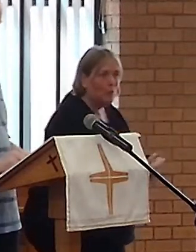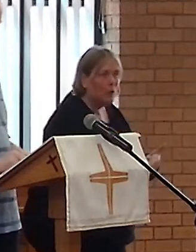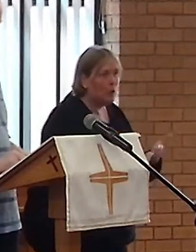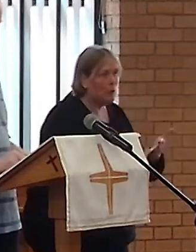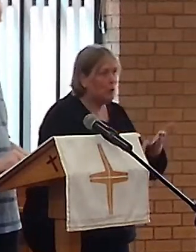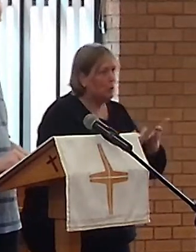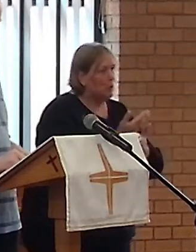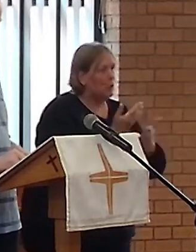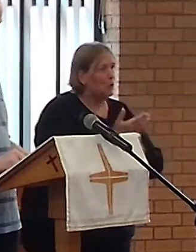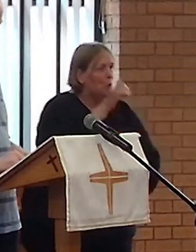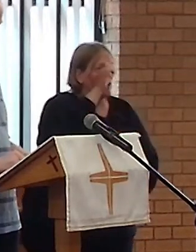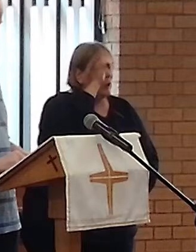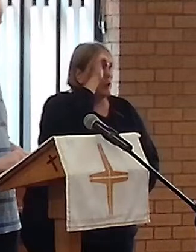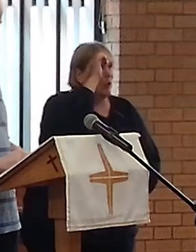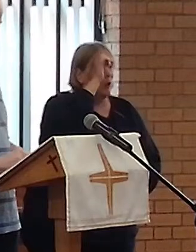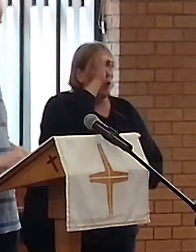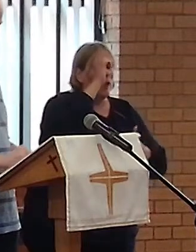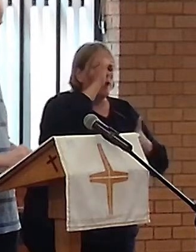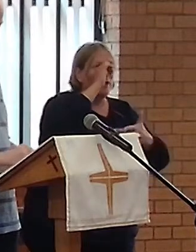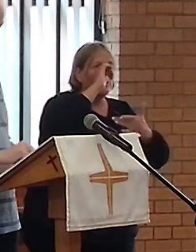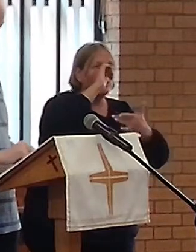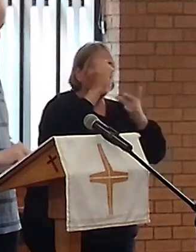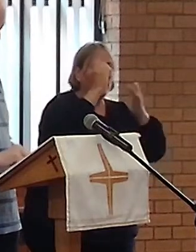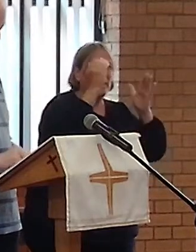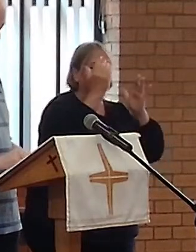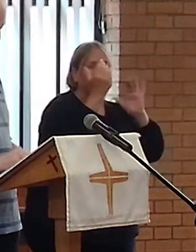the image of our creator.